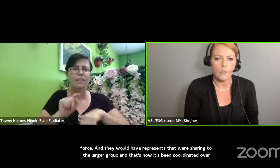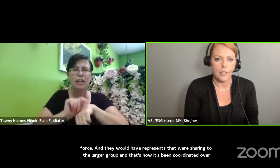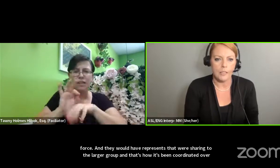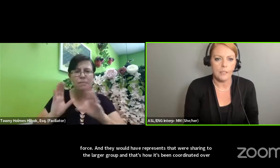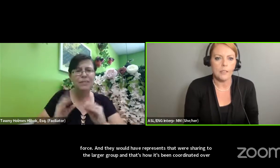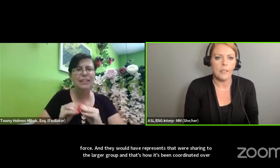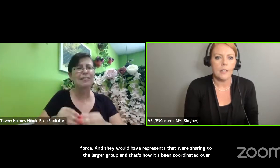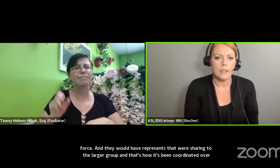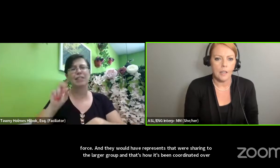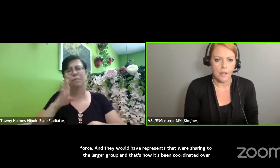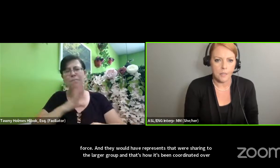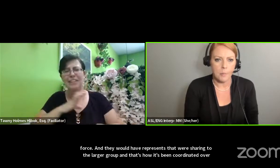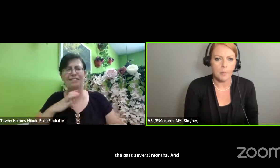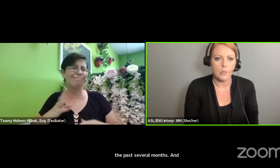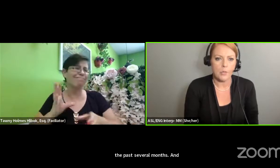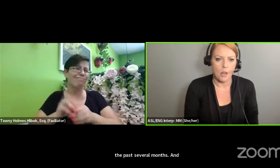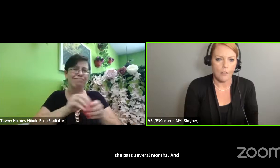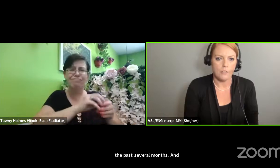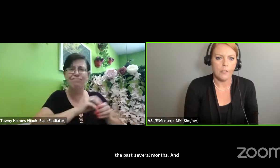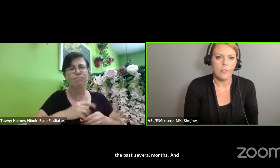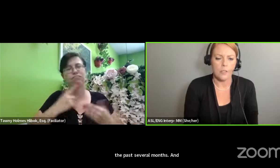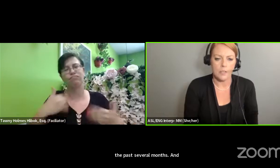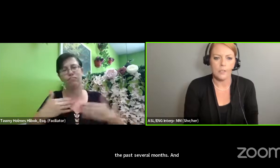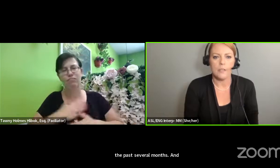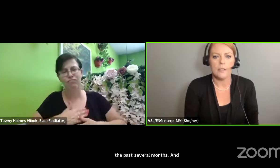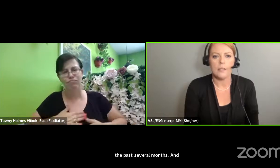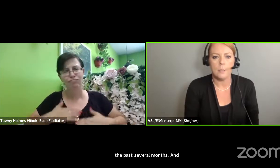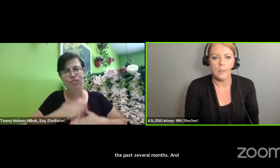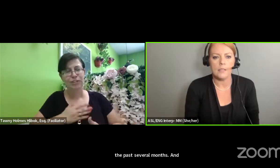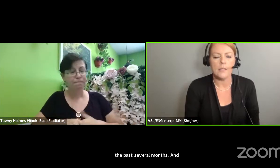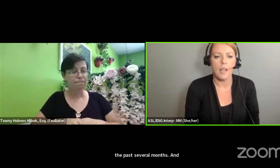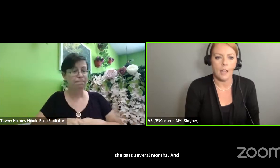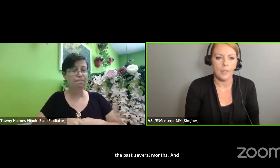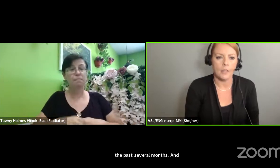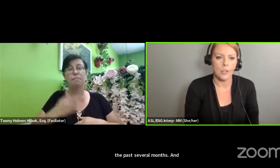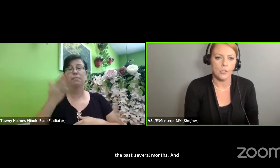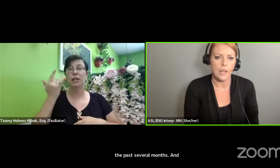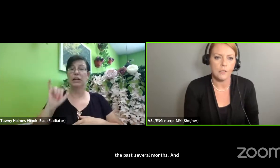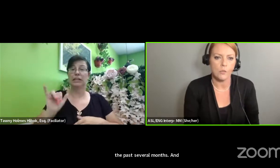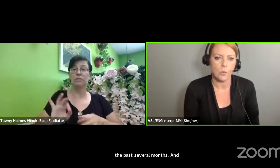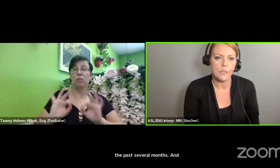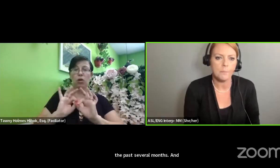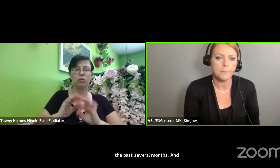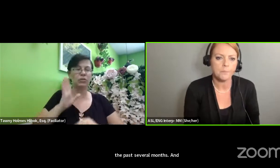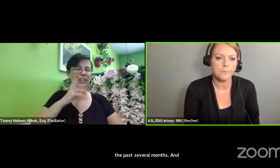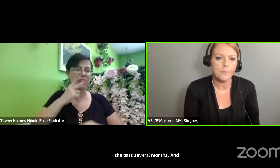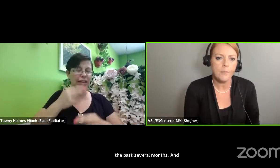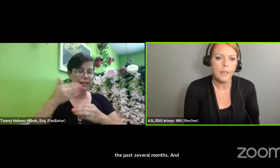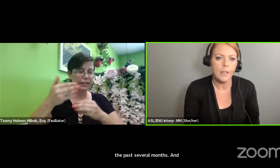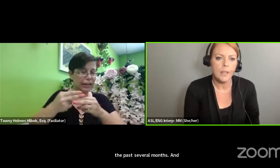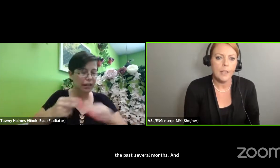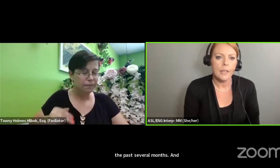and motivated as members of these committees and the larger task force.